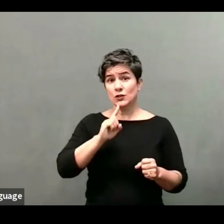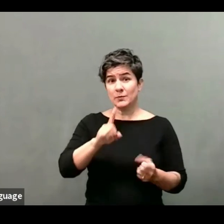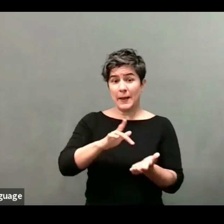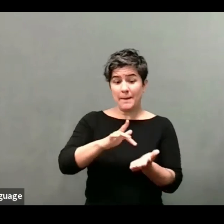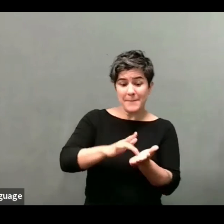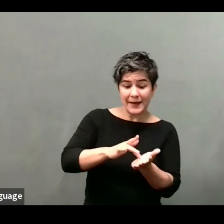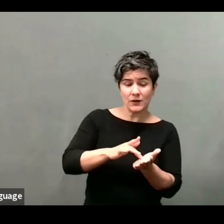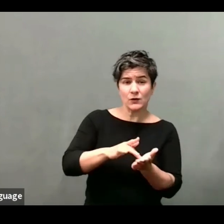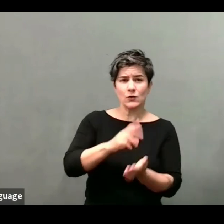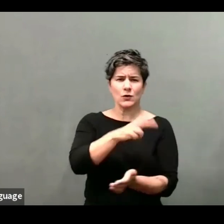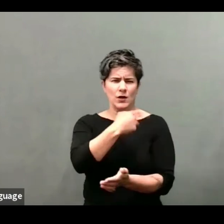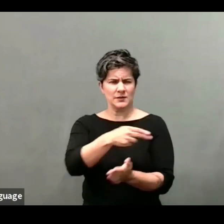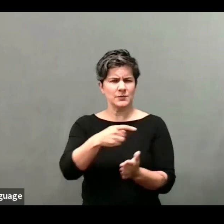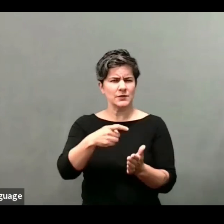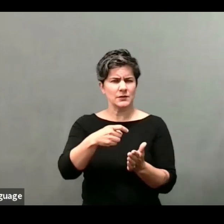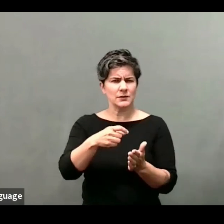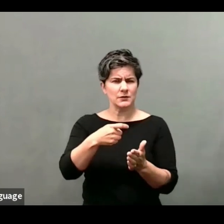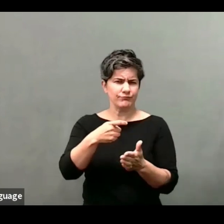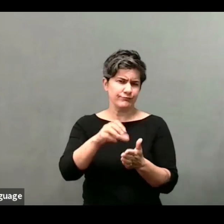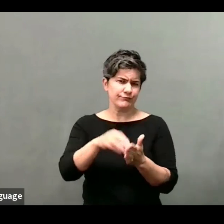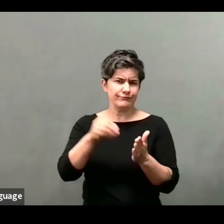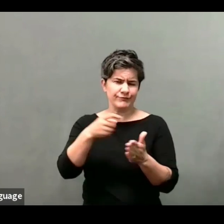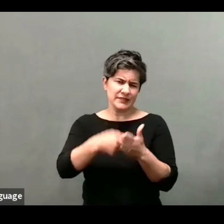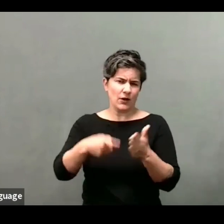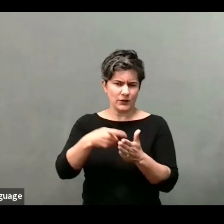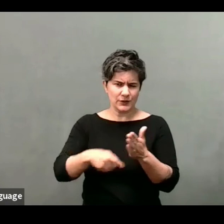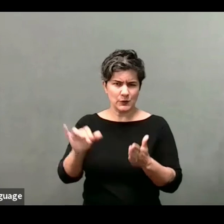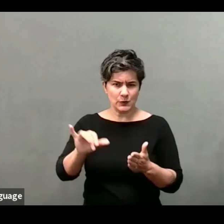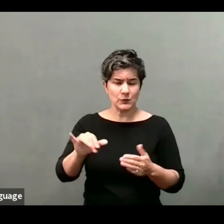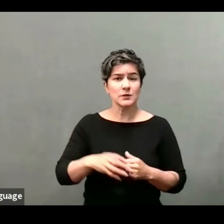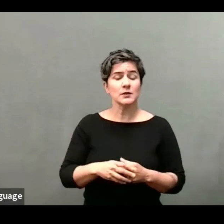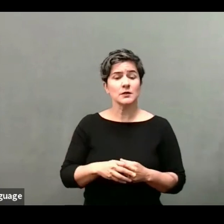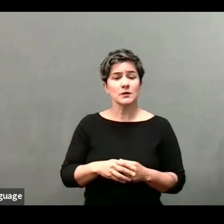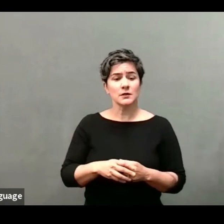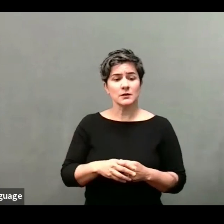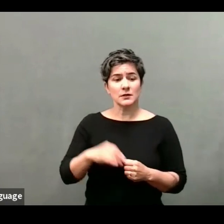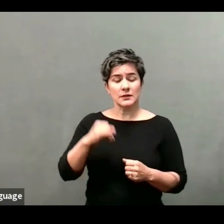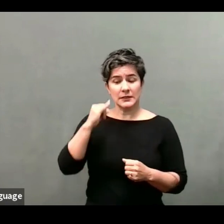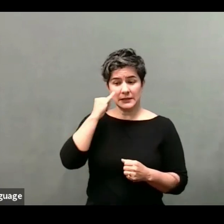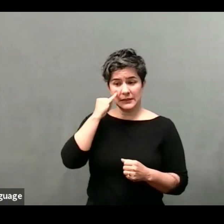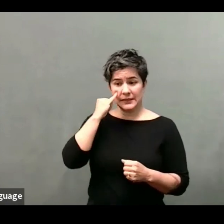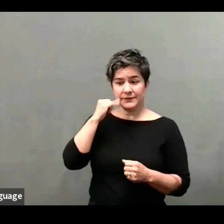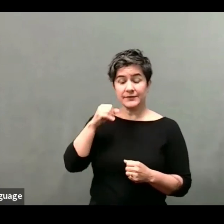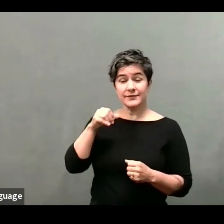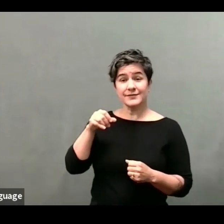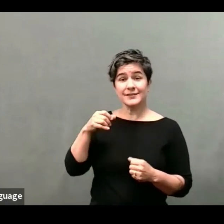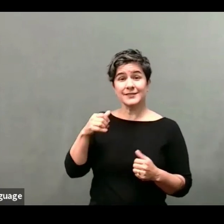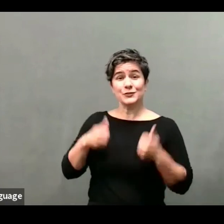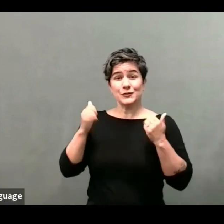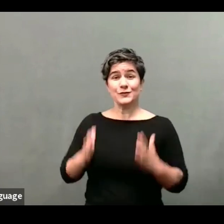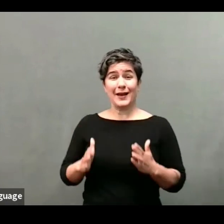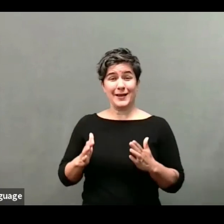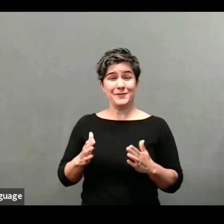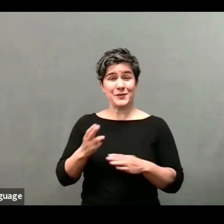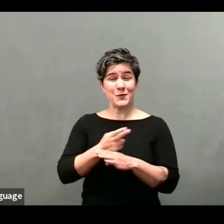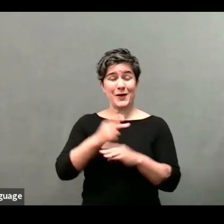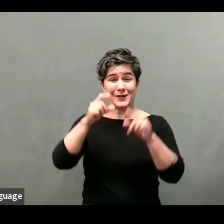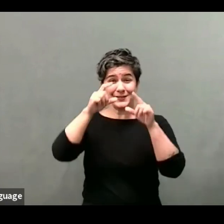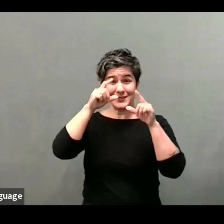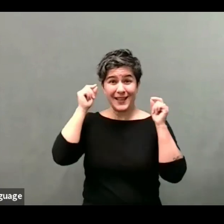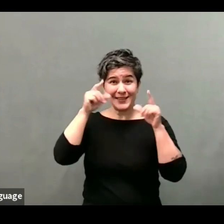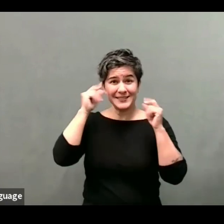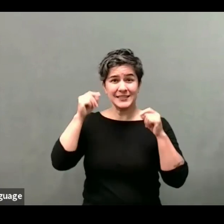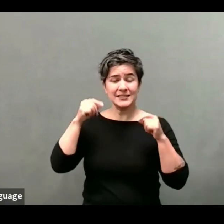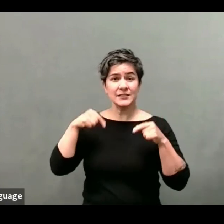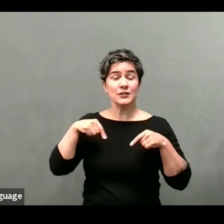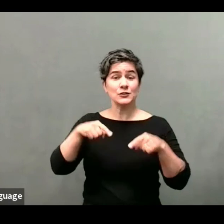hospital expenses. It could even be things like, if the survivor wears glasses and those glasses got broken during the assault, it could